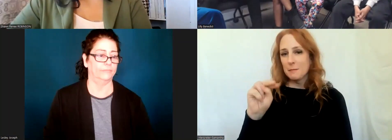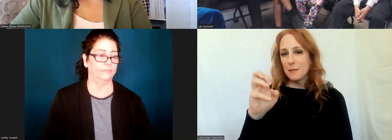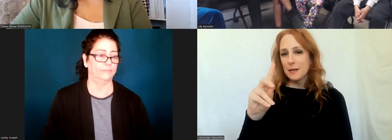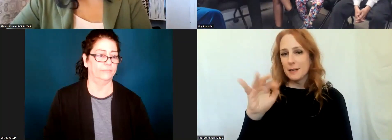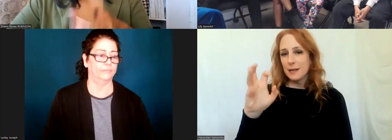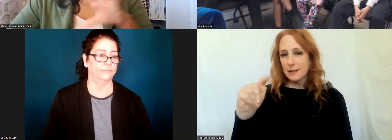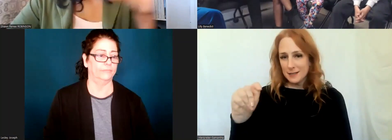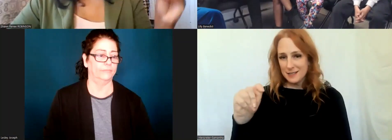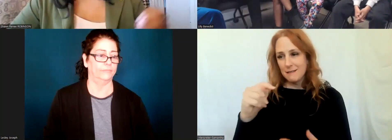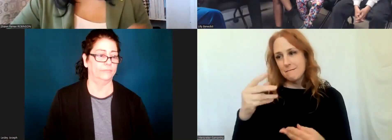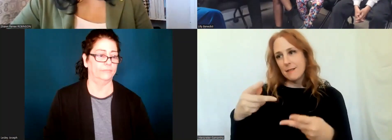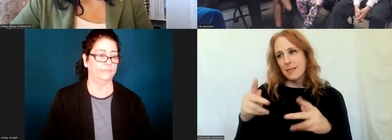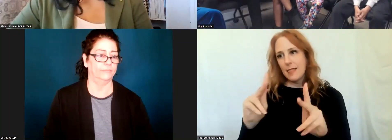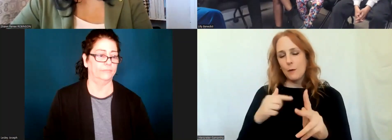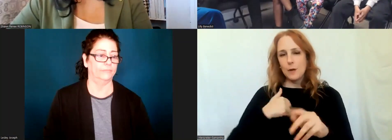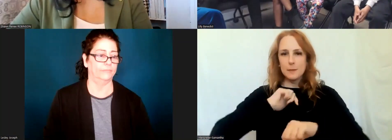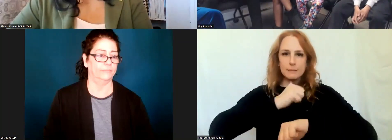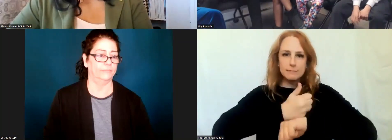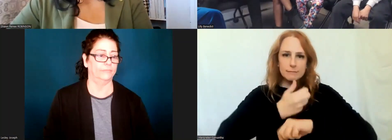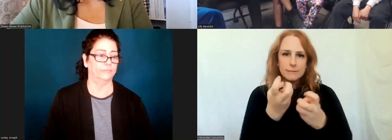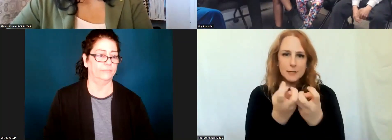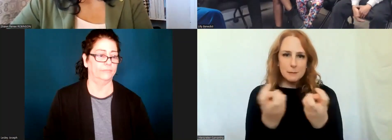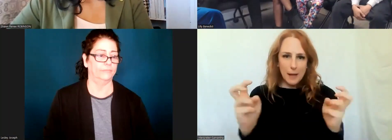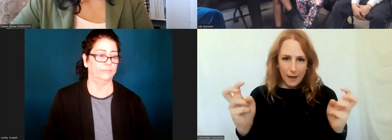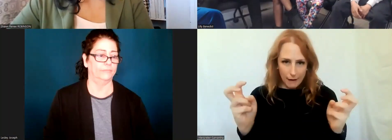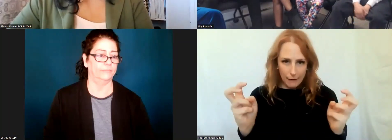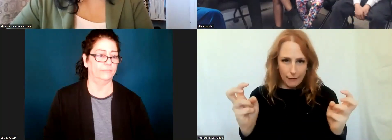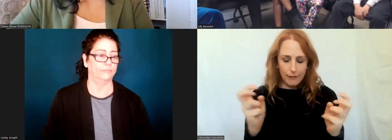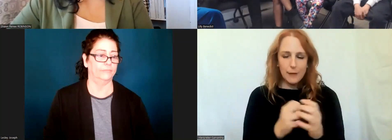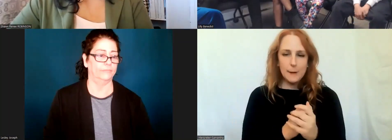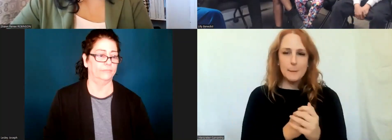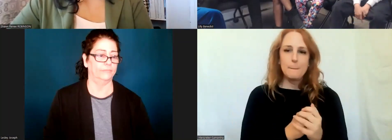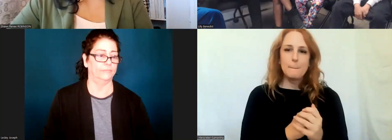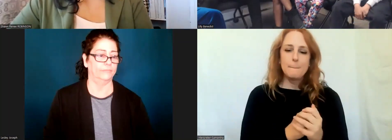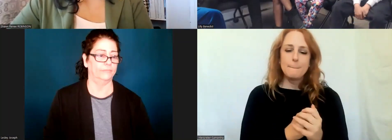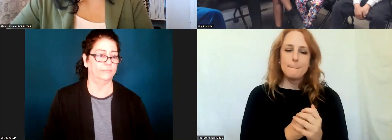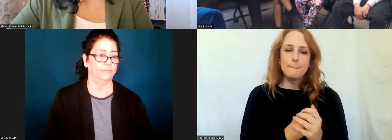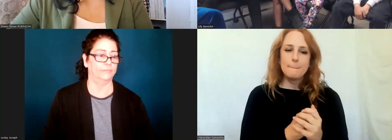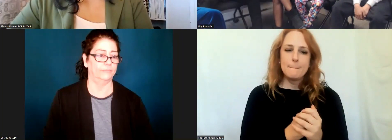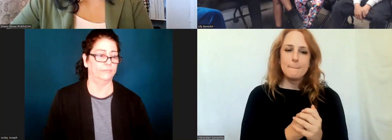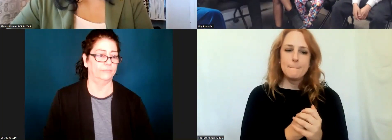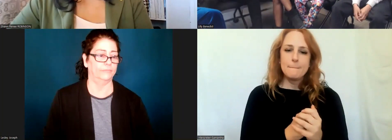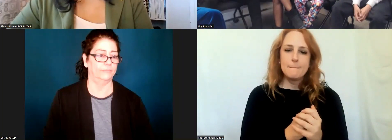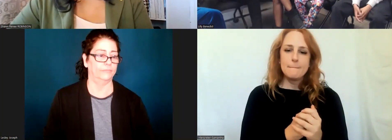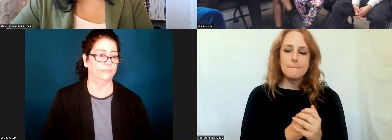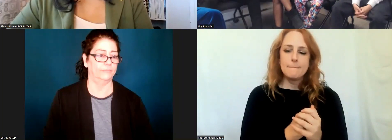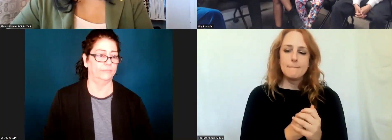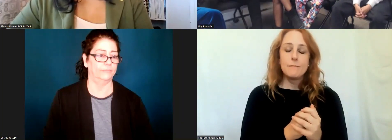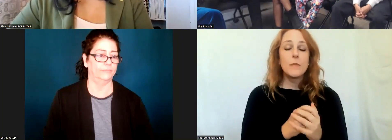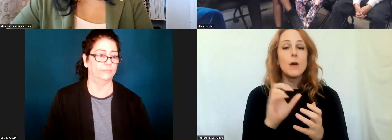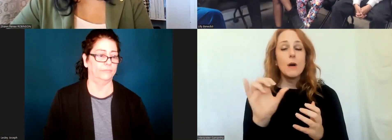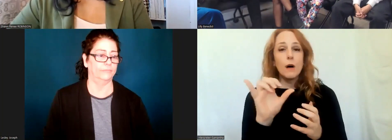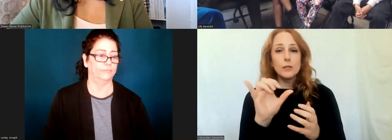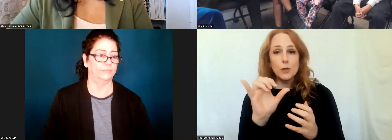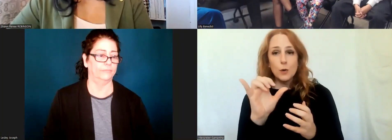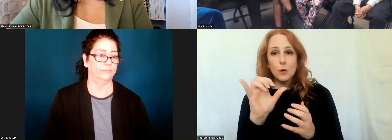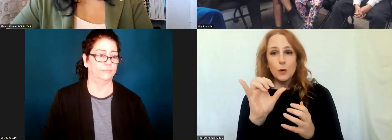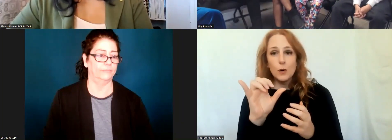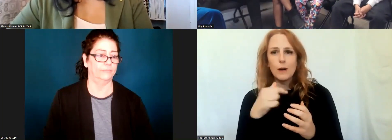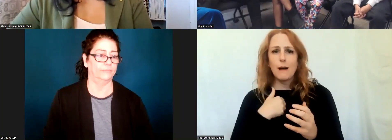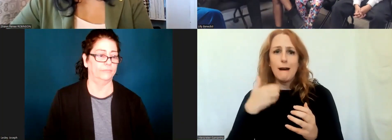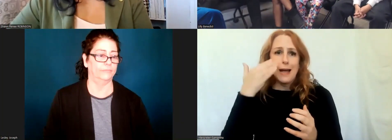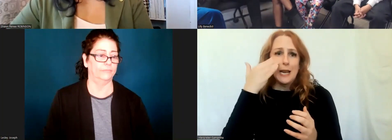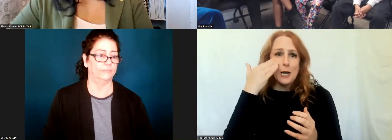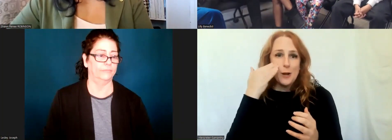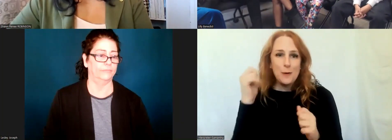this panel of excellent students I see. And I'm sure you're all